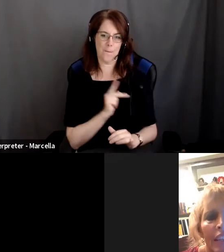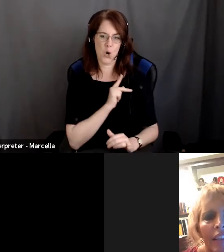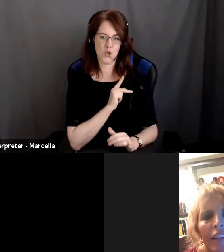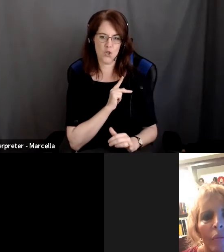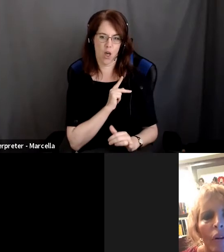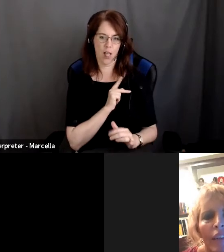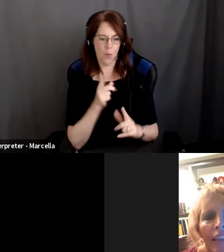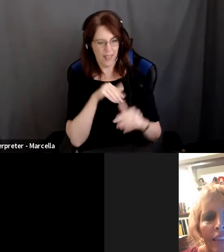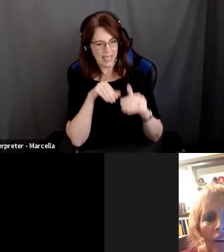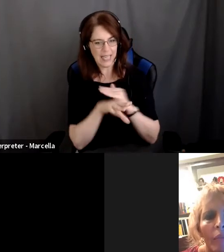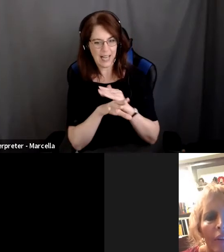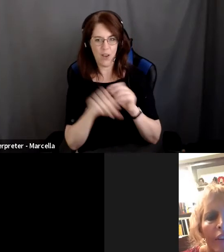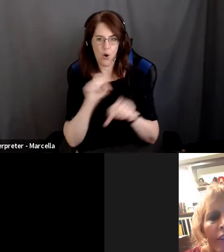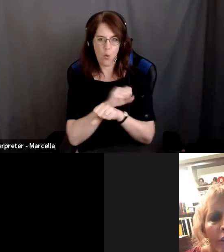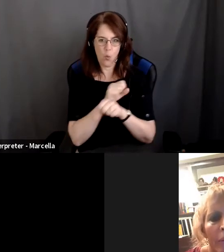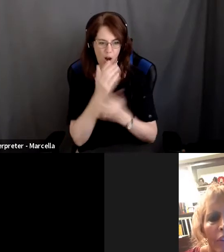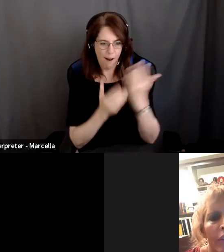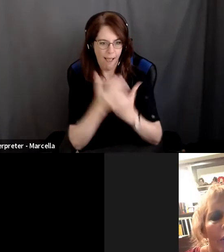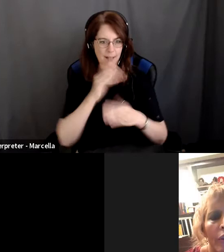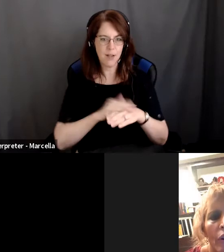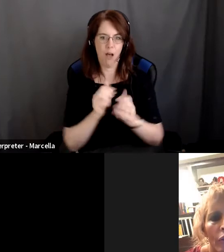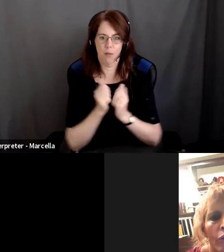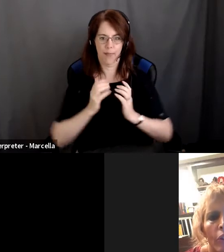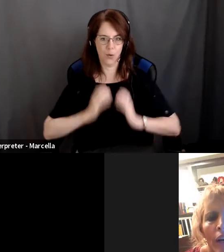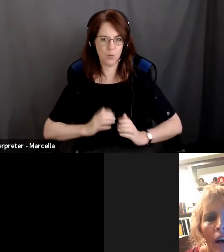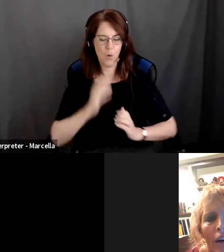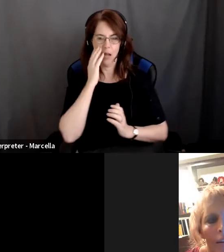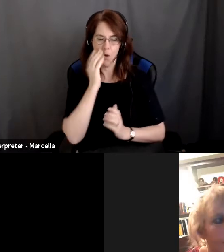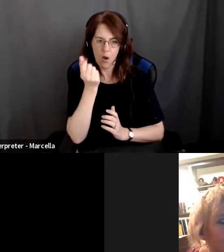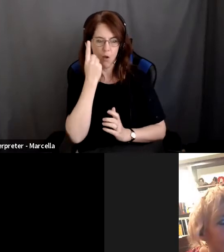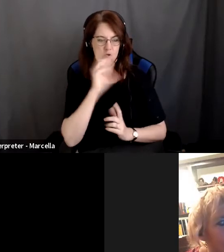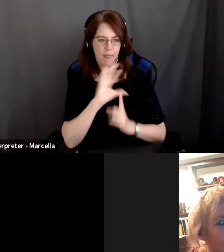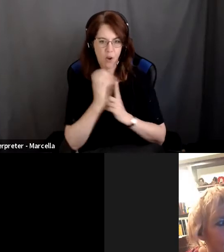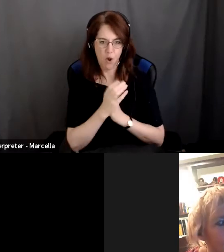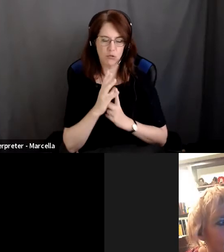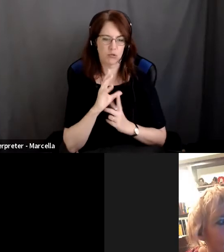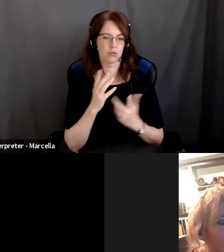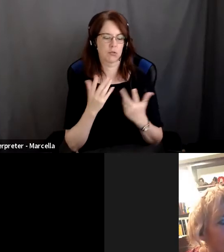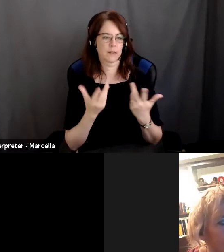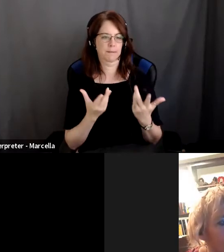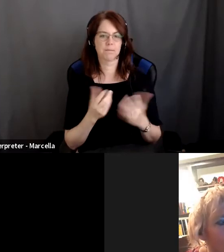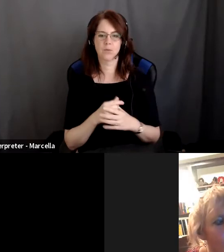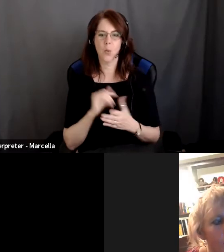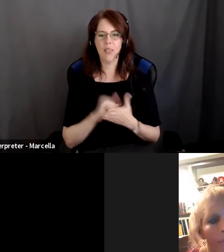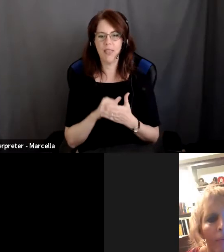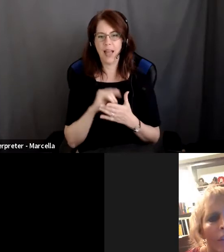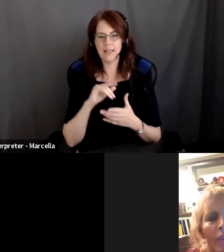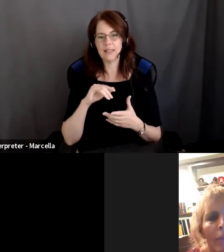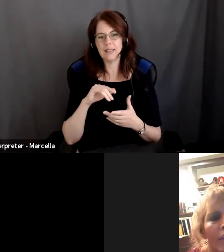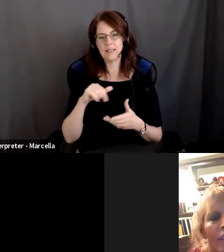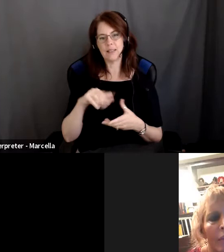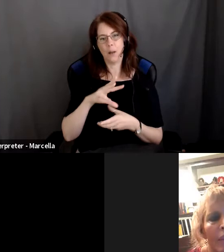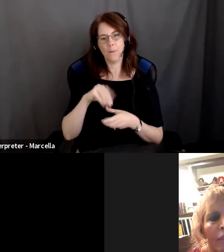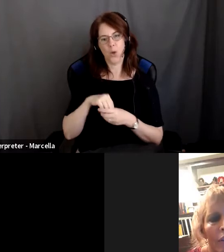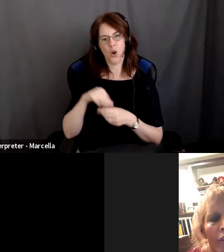they can get in there and work hands-on with consumers and know the culture. So, I mean, that is this part of, some